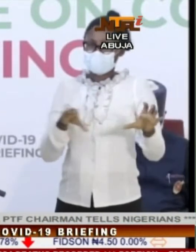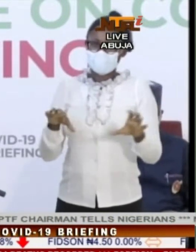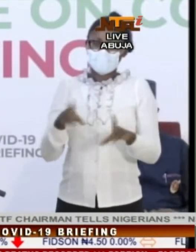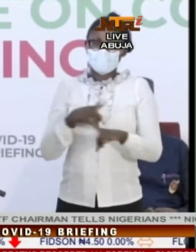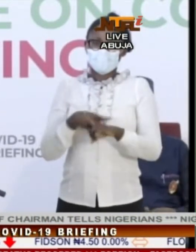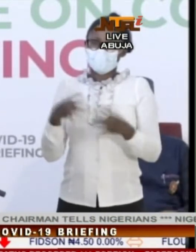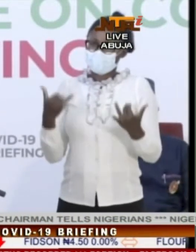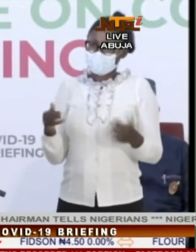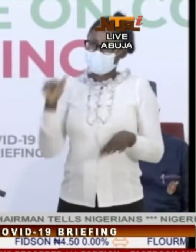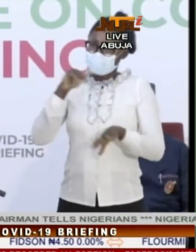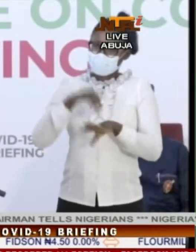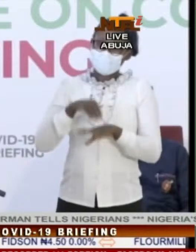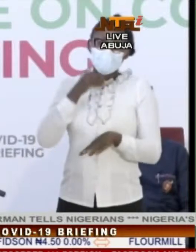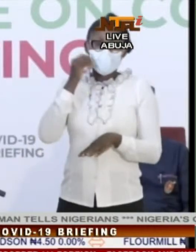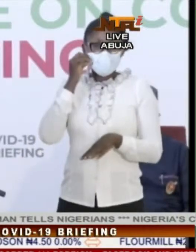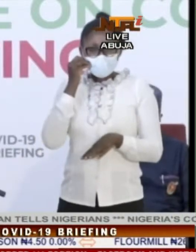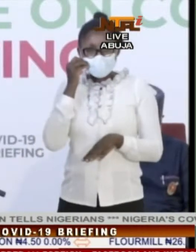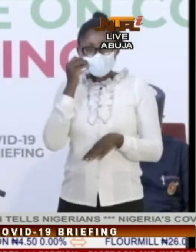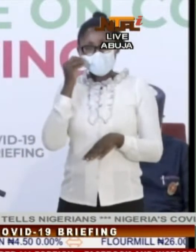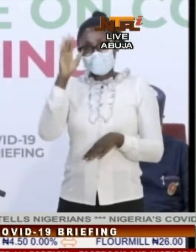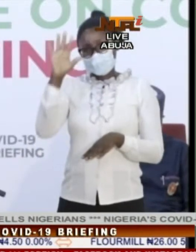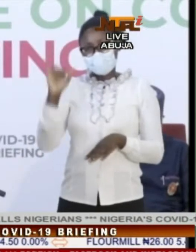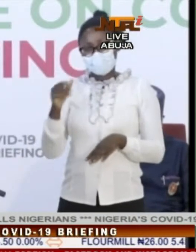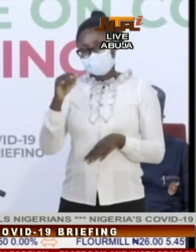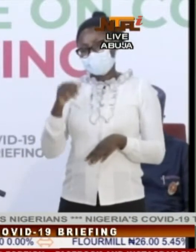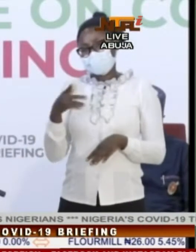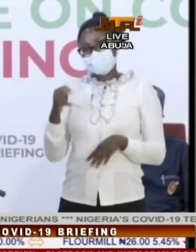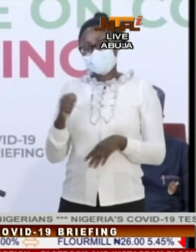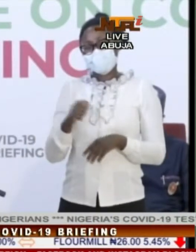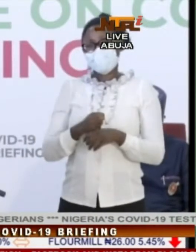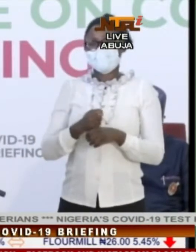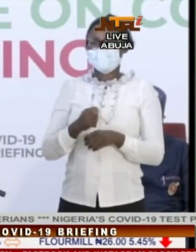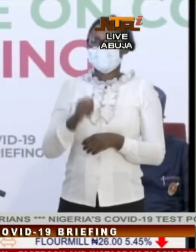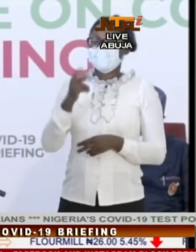home that they visit. During this holiday, I'm